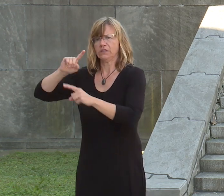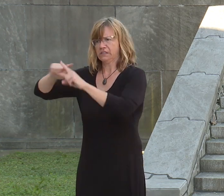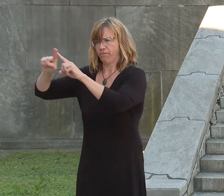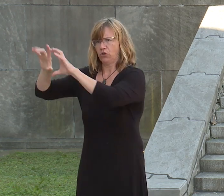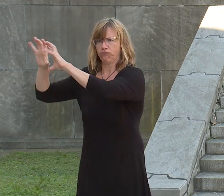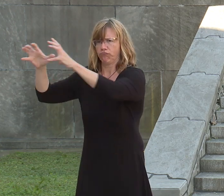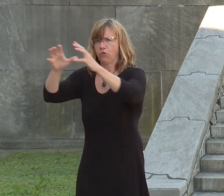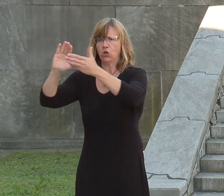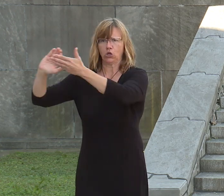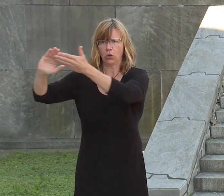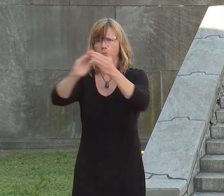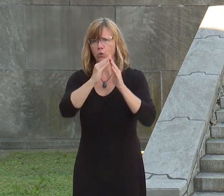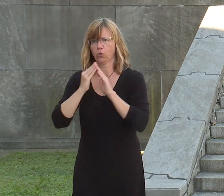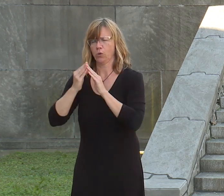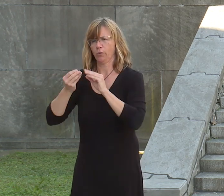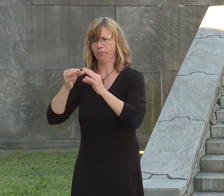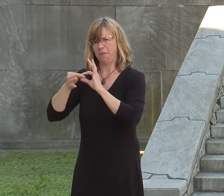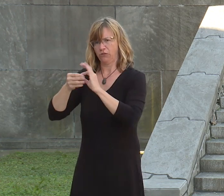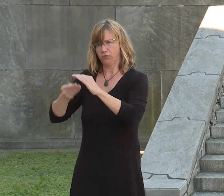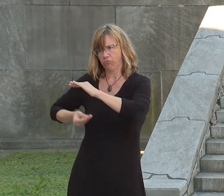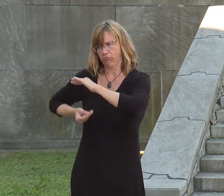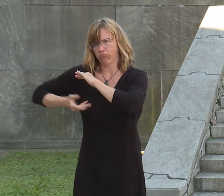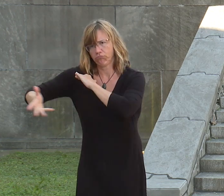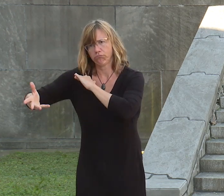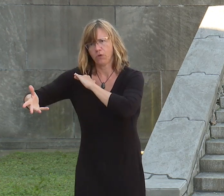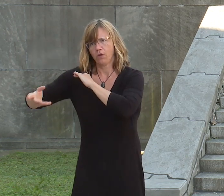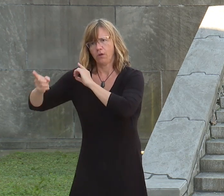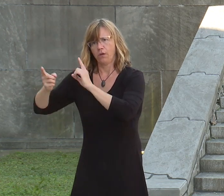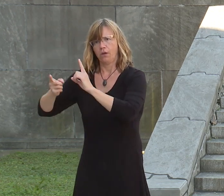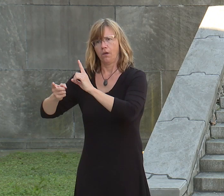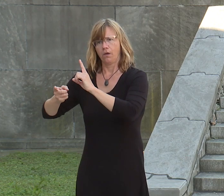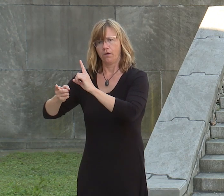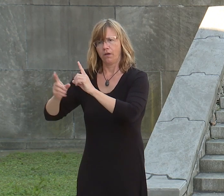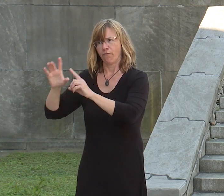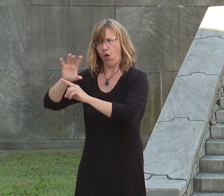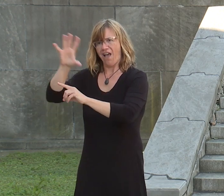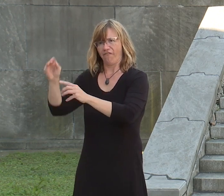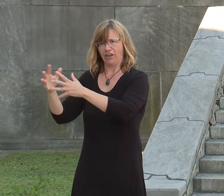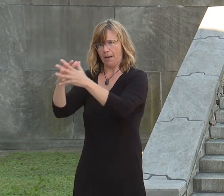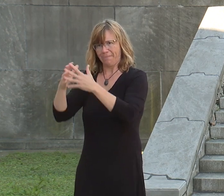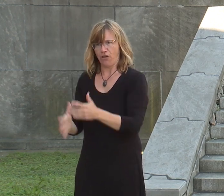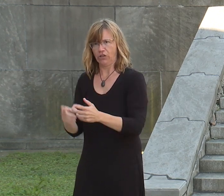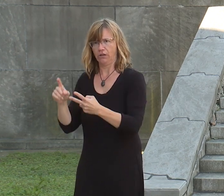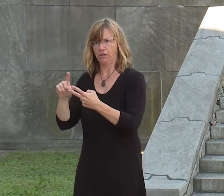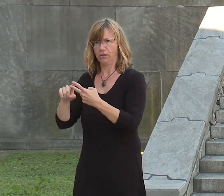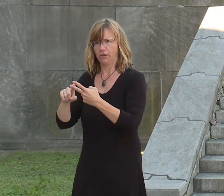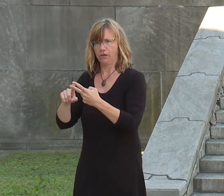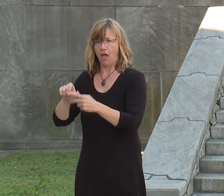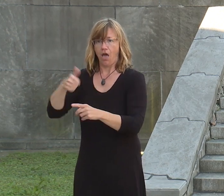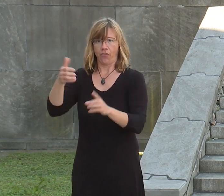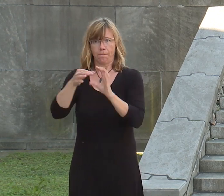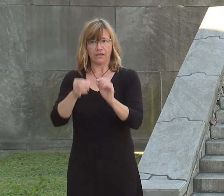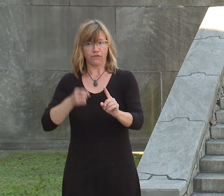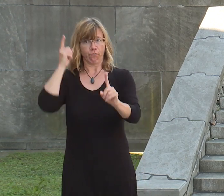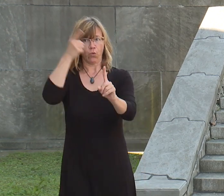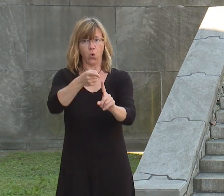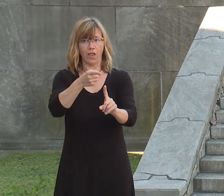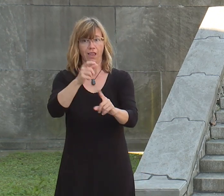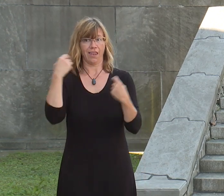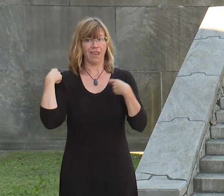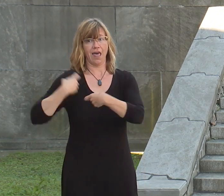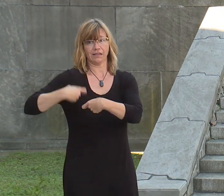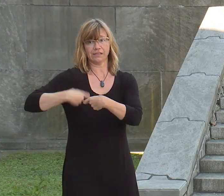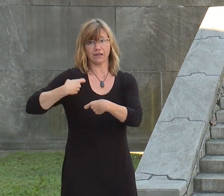more focused on the African American community. We knew that we were going to have a message specific to young adults. We knew that we were going to have a message specific to Latinx,